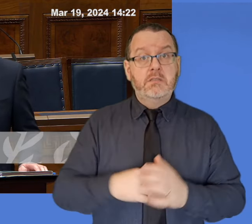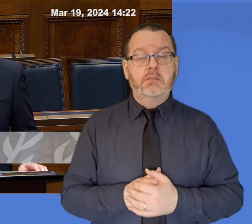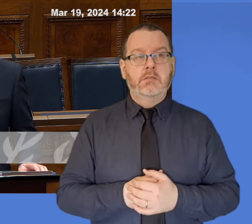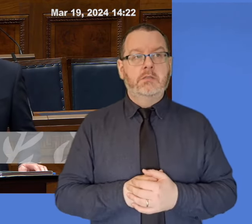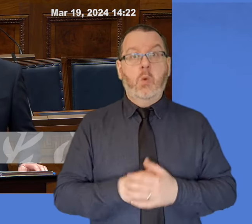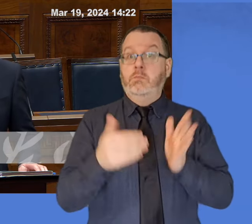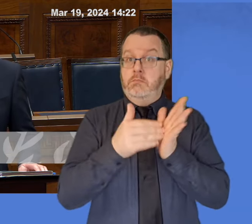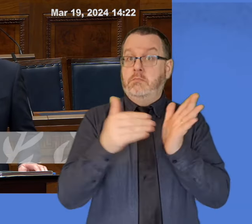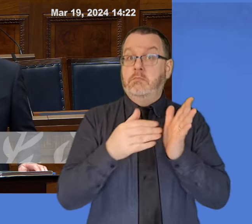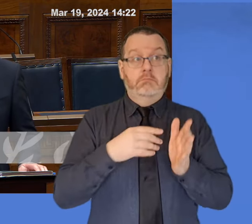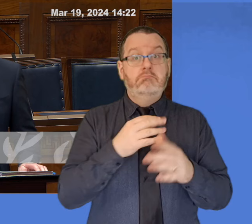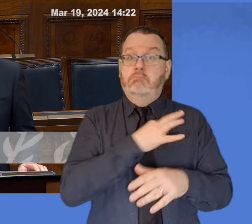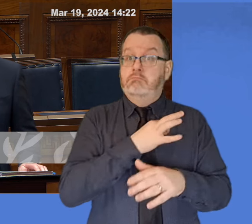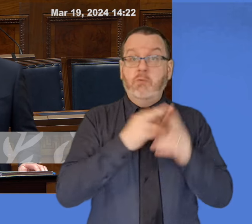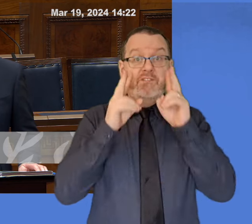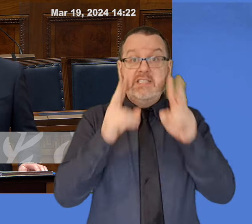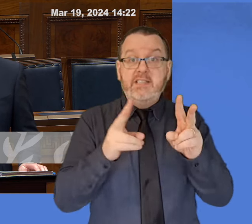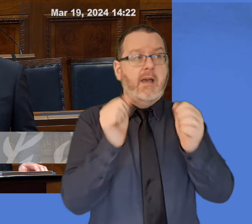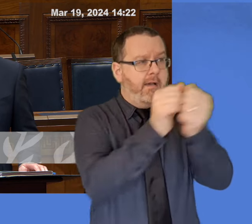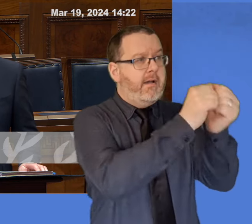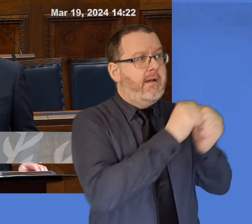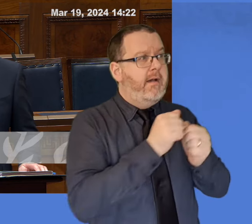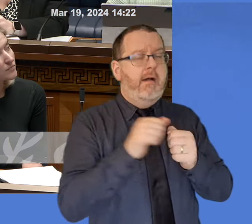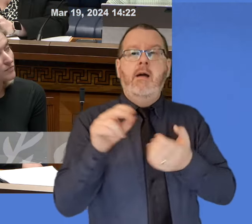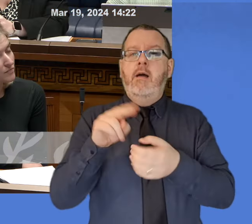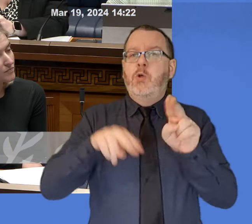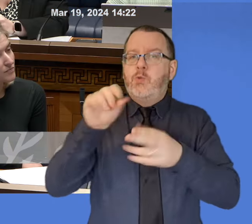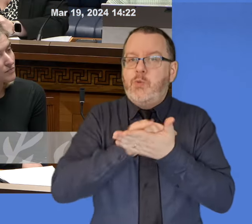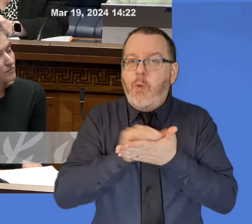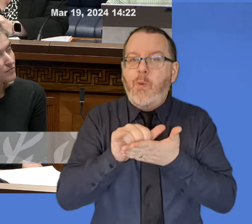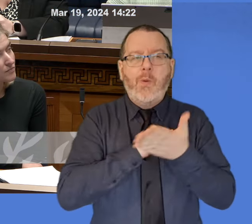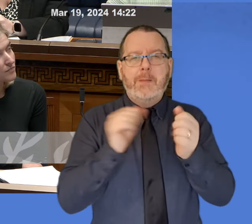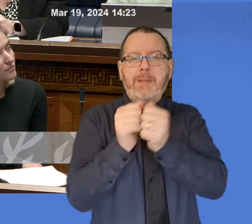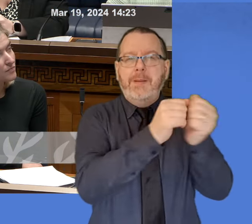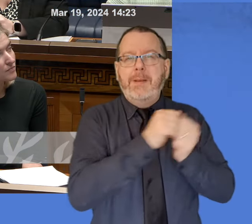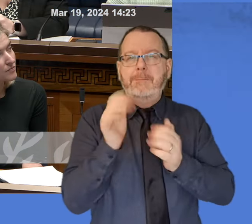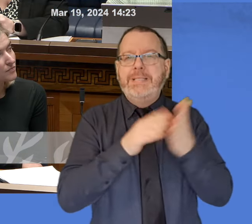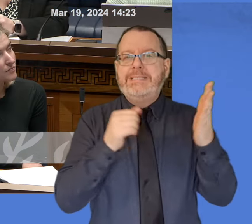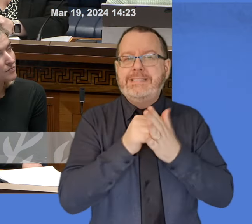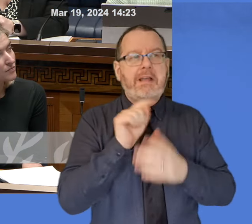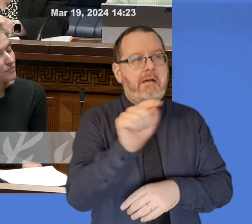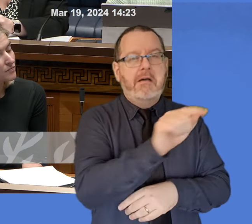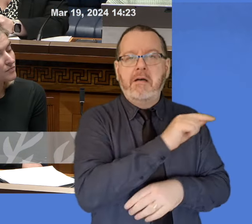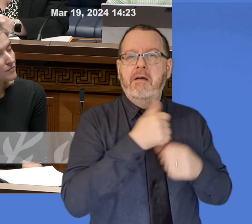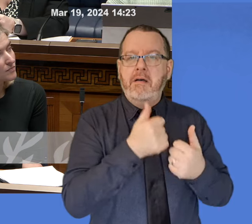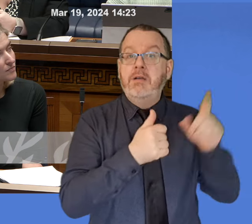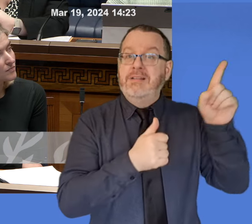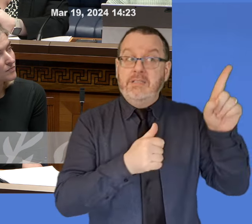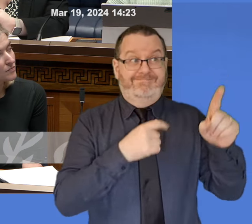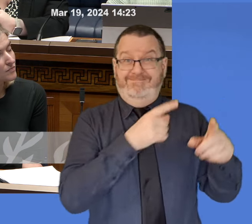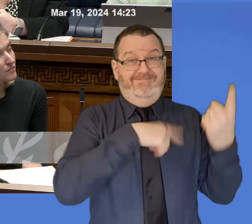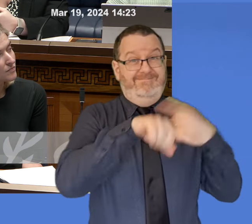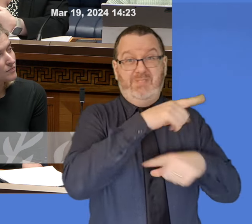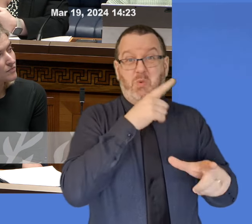there. I have to say that corporation tax was not significantly raised. I struggled to remember it being raised at all. The key issue for